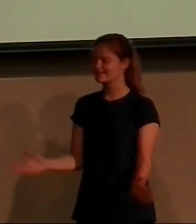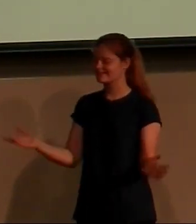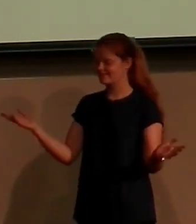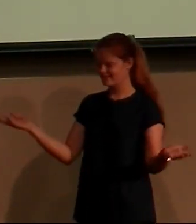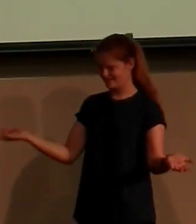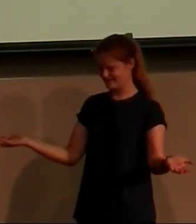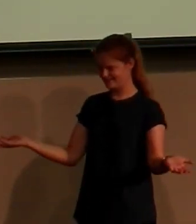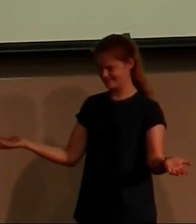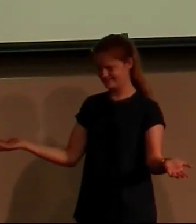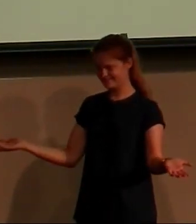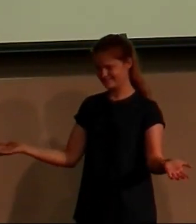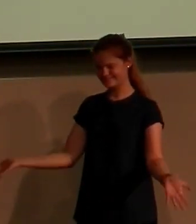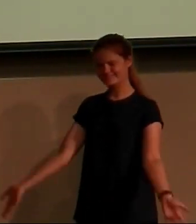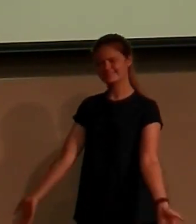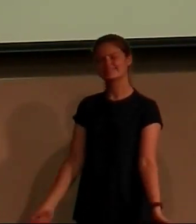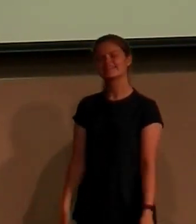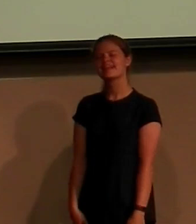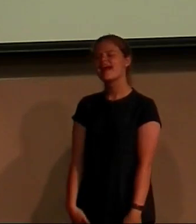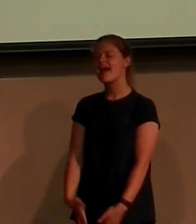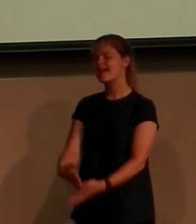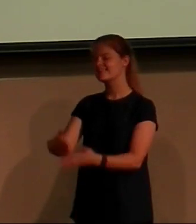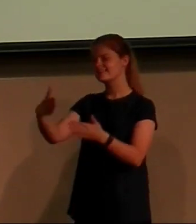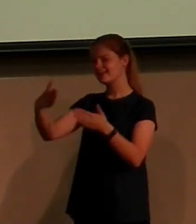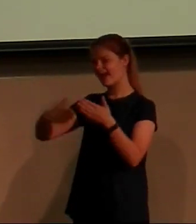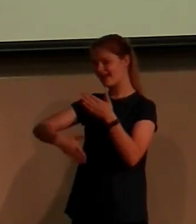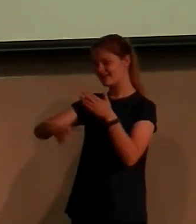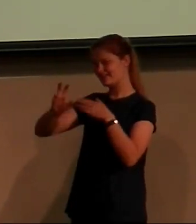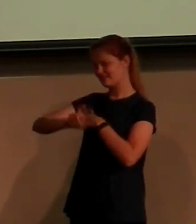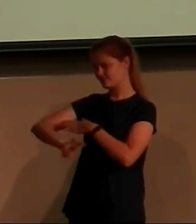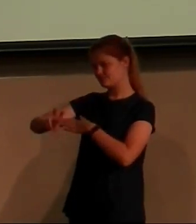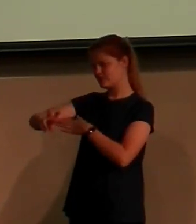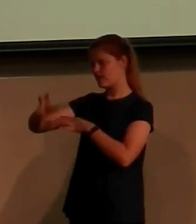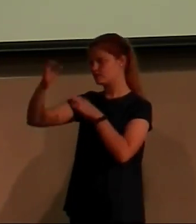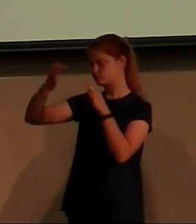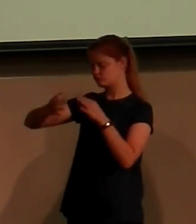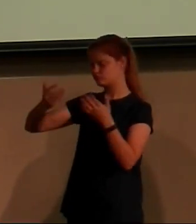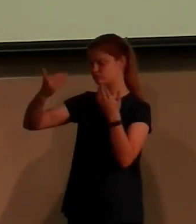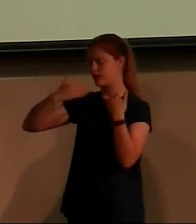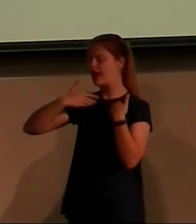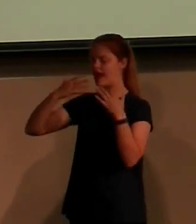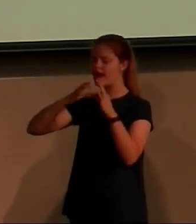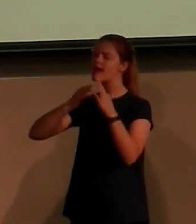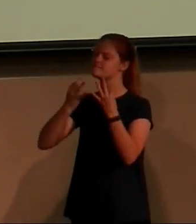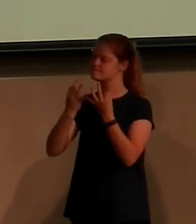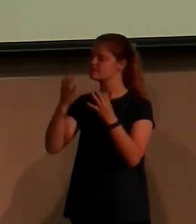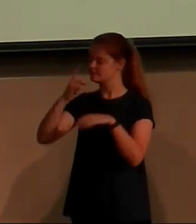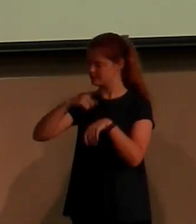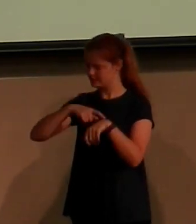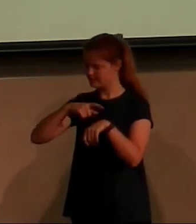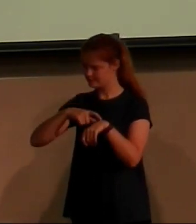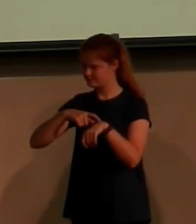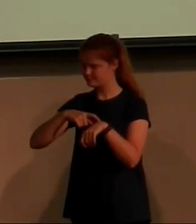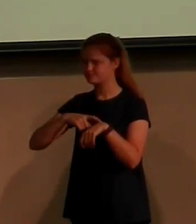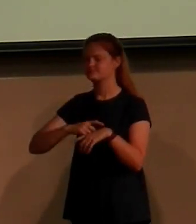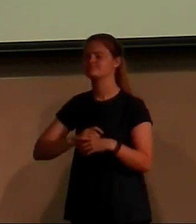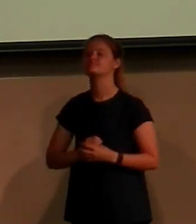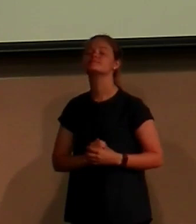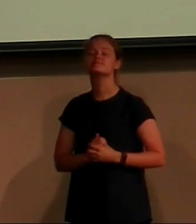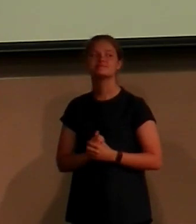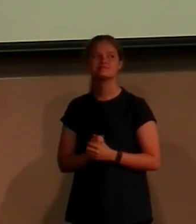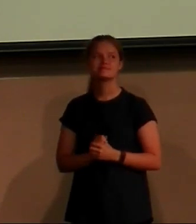And at the end of our trip, we decided to take some family time.